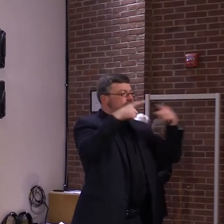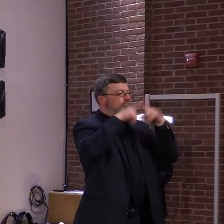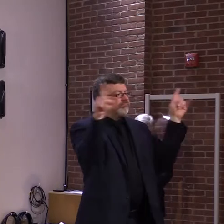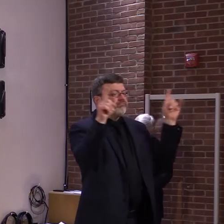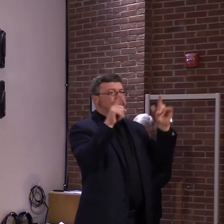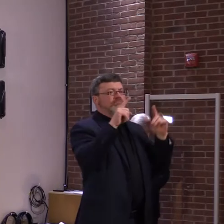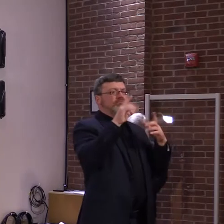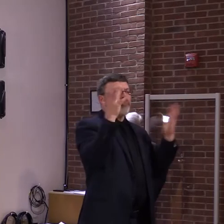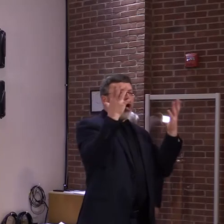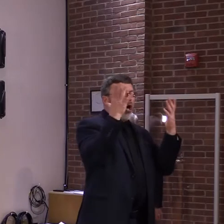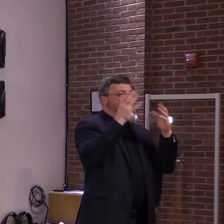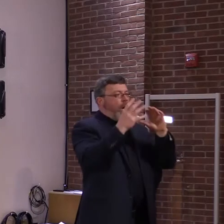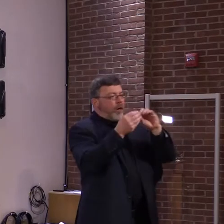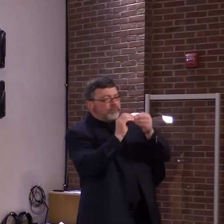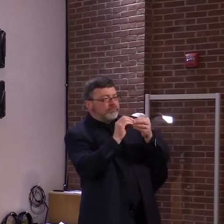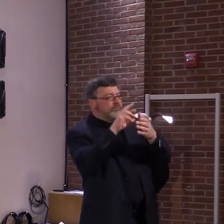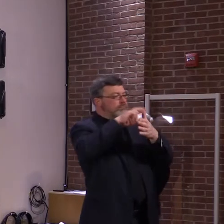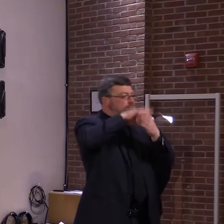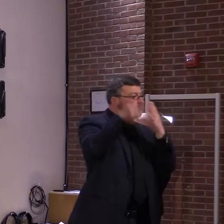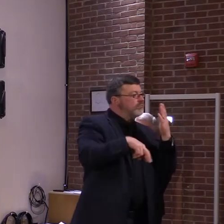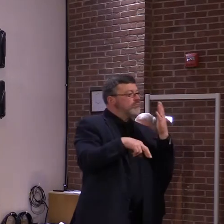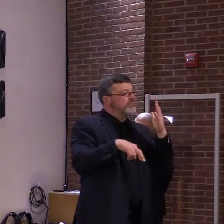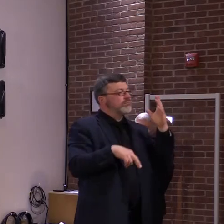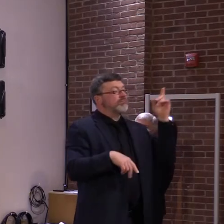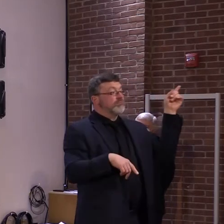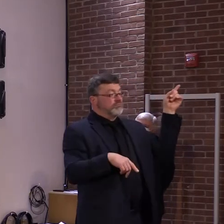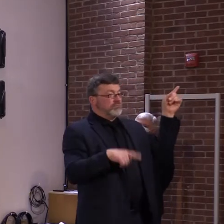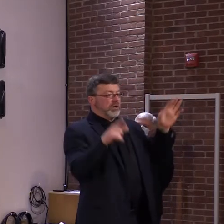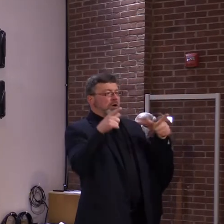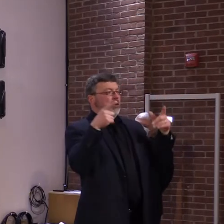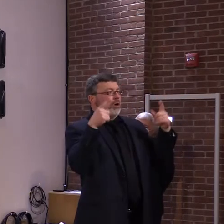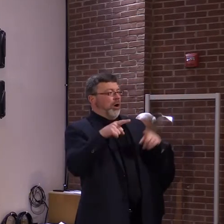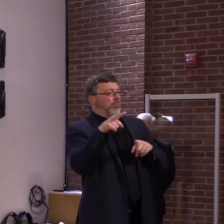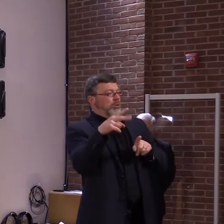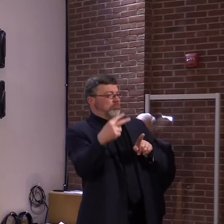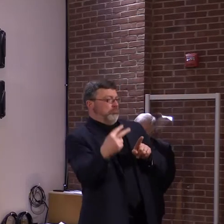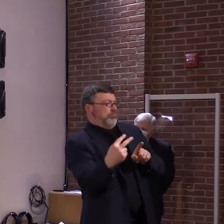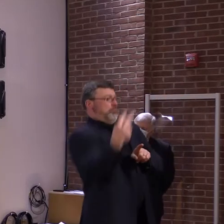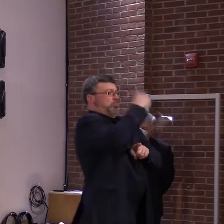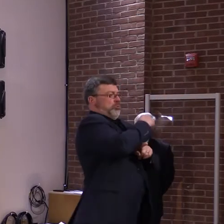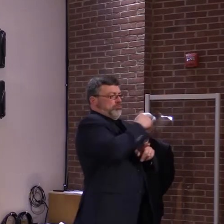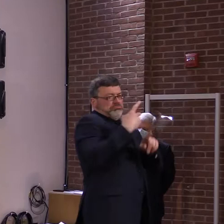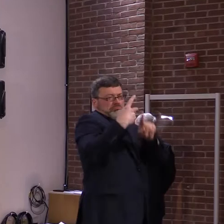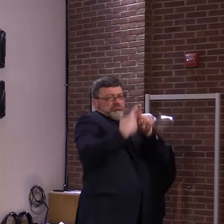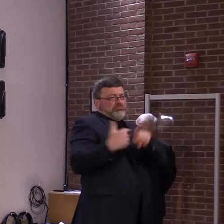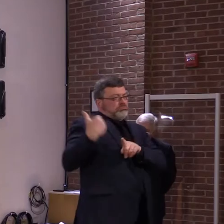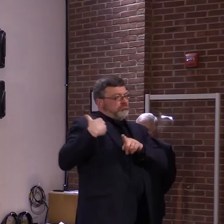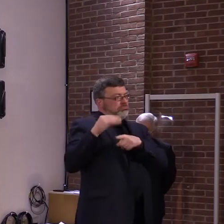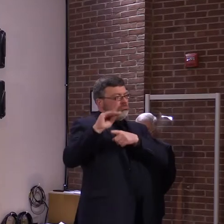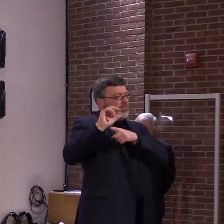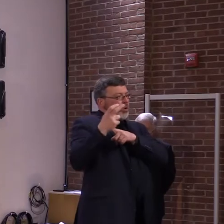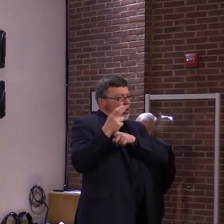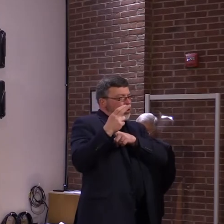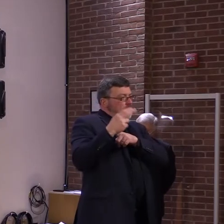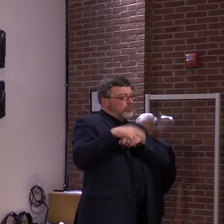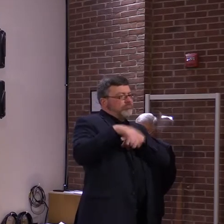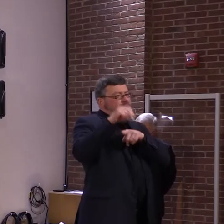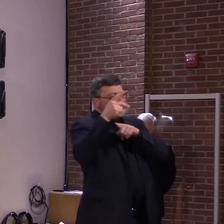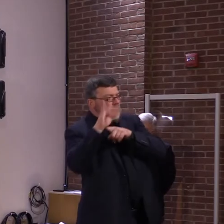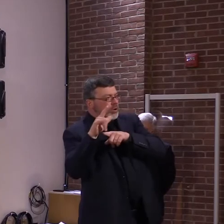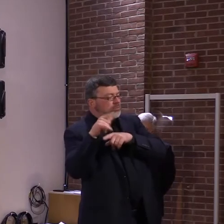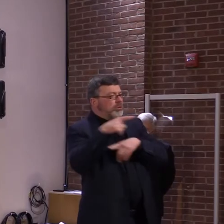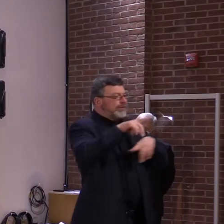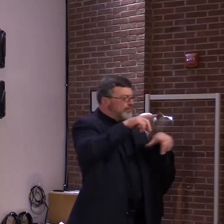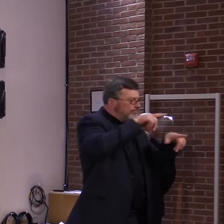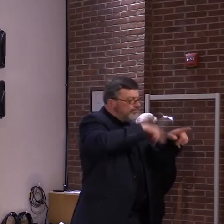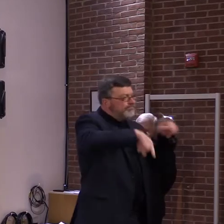of this year. And looking at them, we learned that in adults who were fully vaccinated with one of the